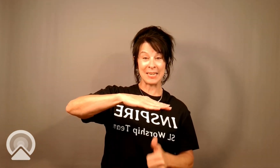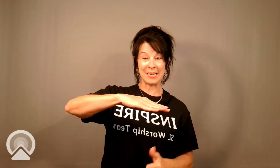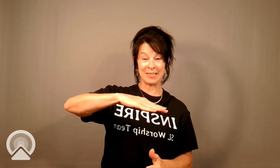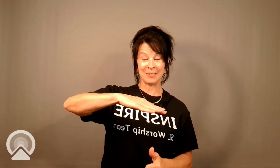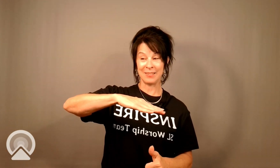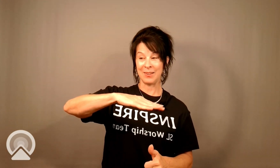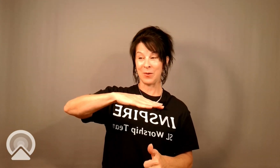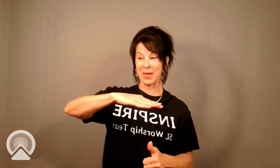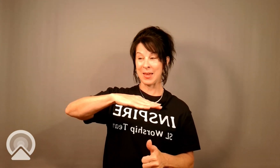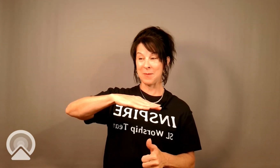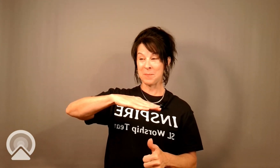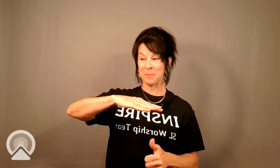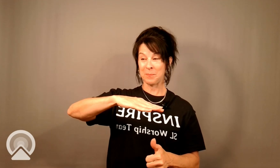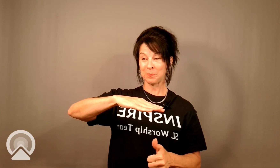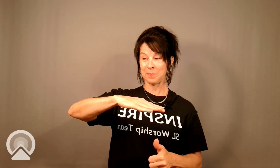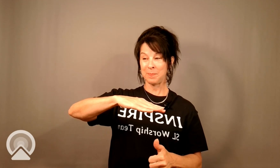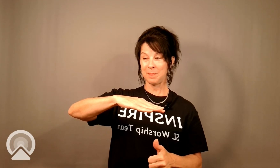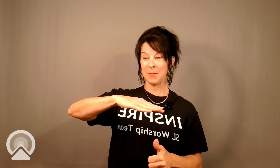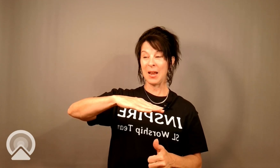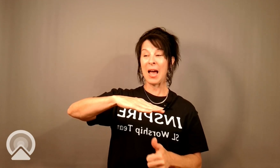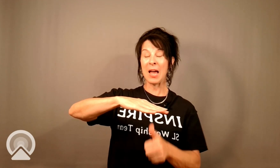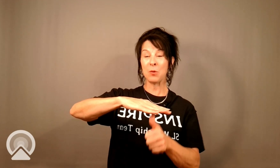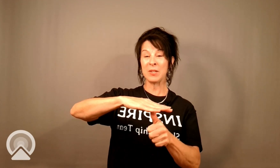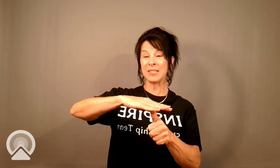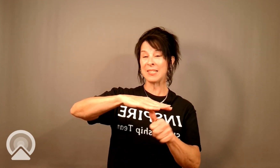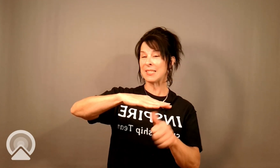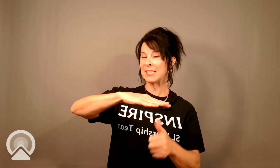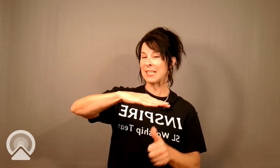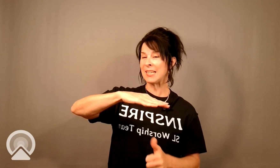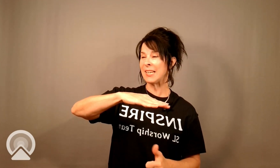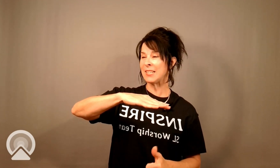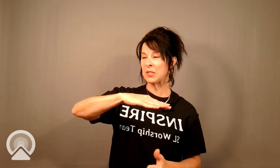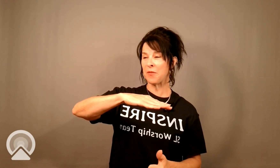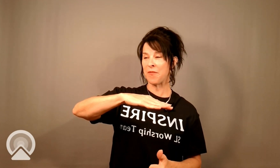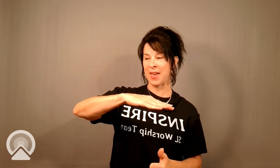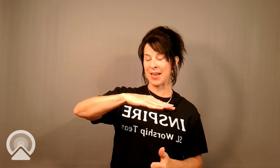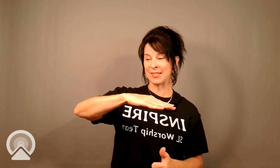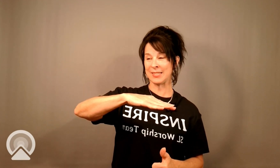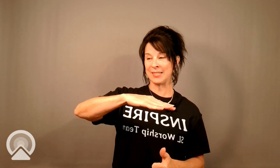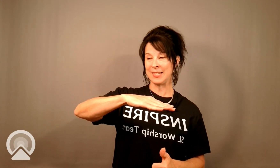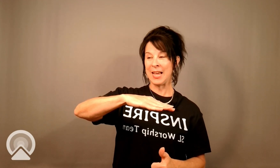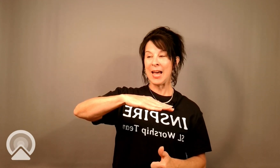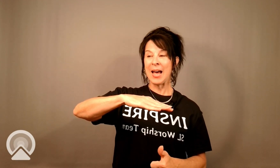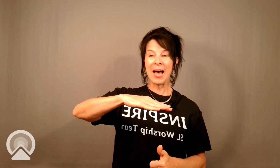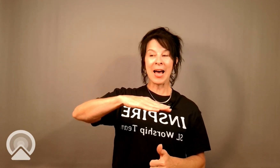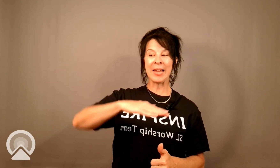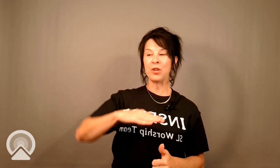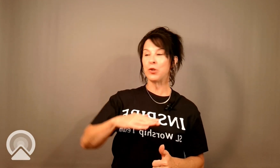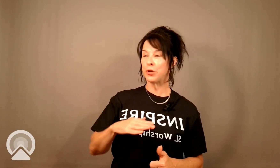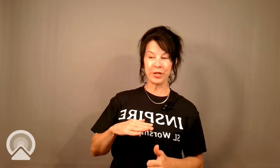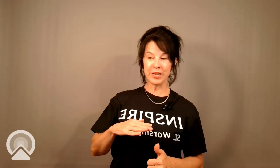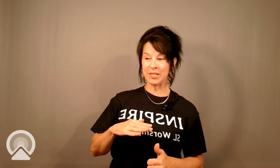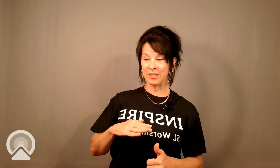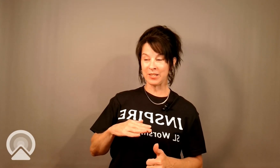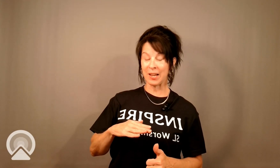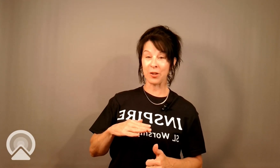Sinking. Okay? I was sinking so fast, I could